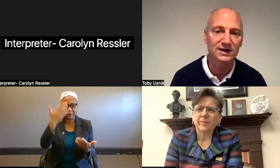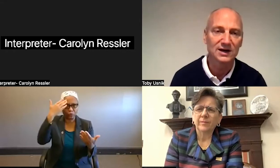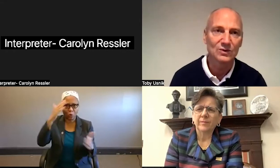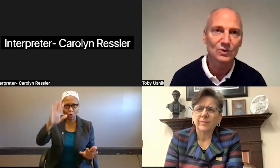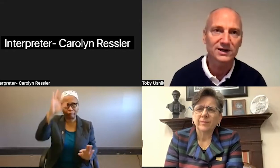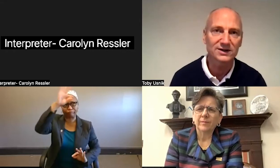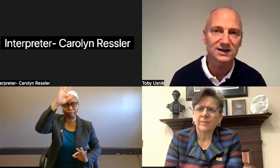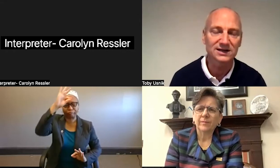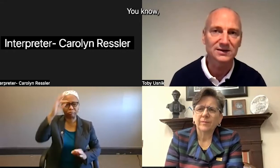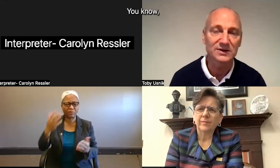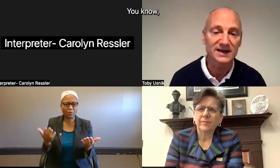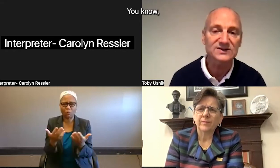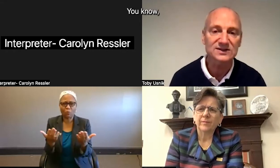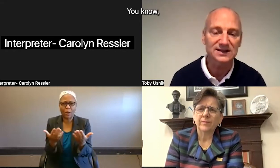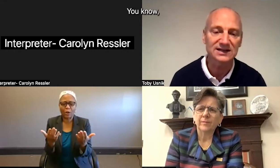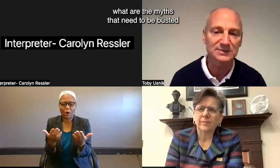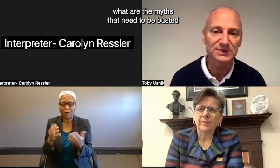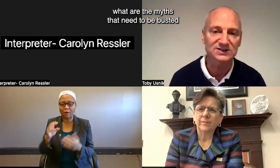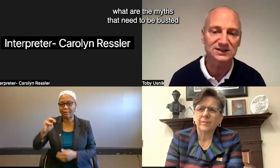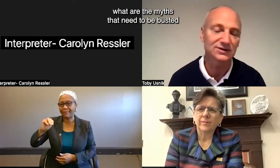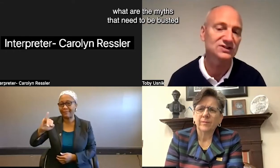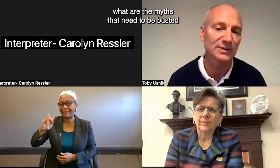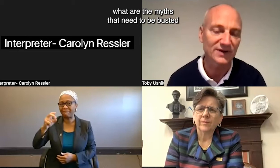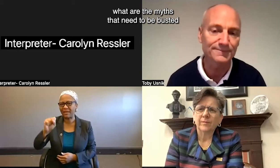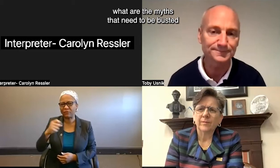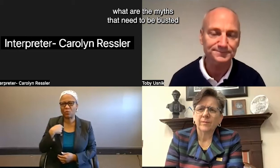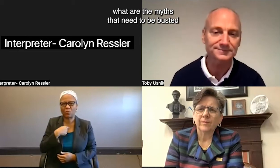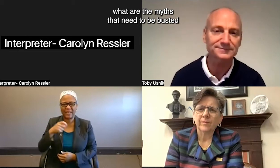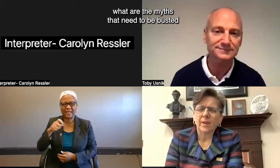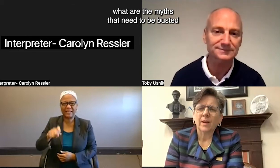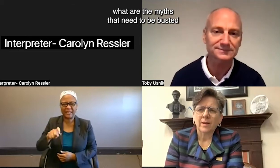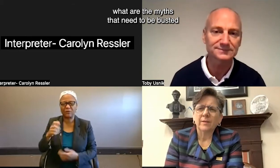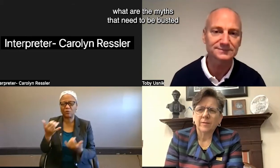What are the myths that need to be busted or some of them?